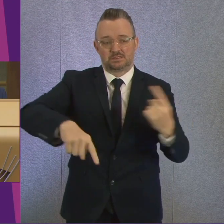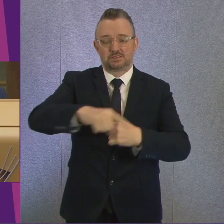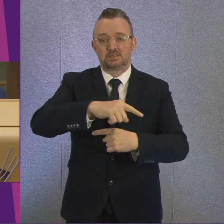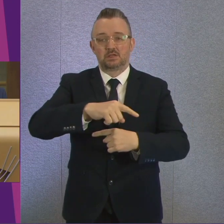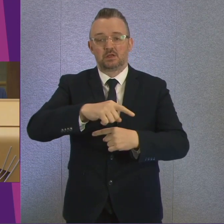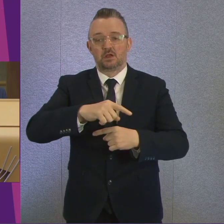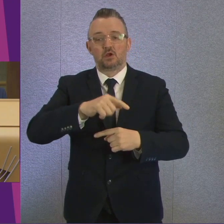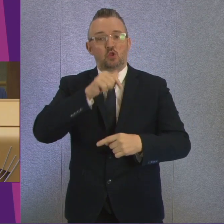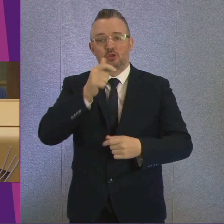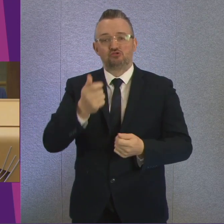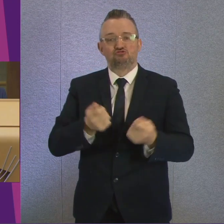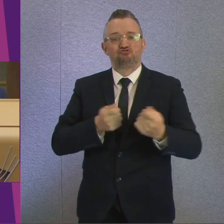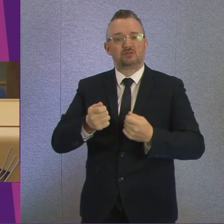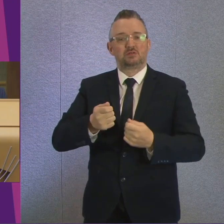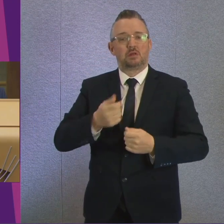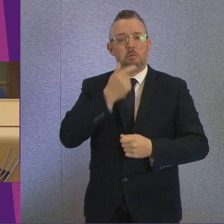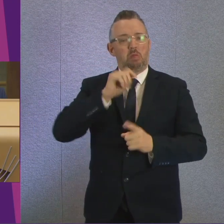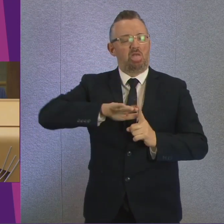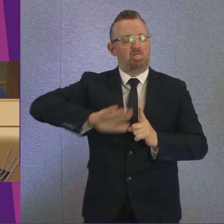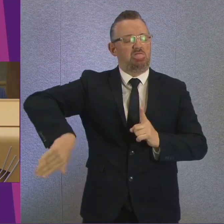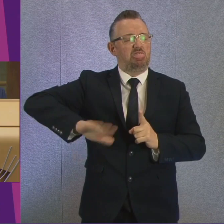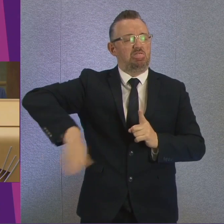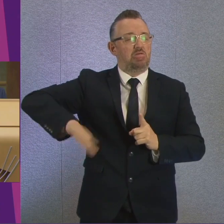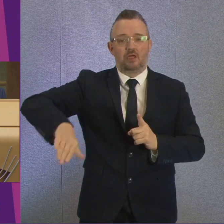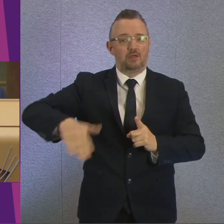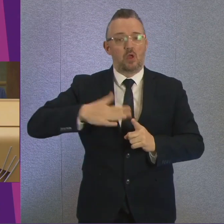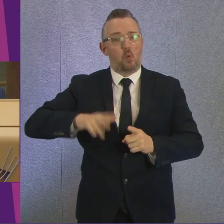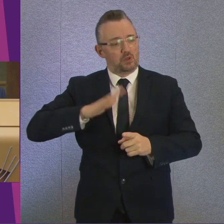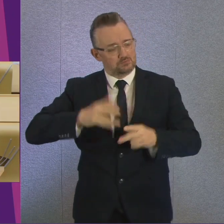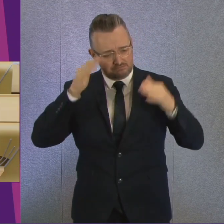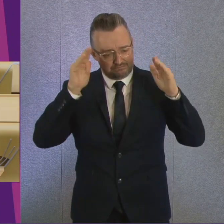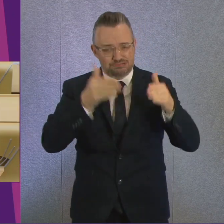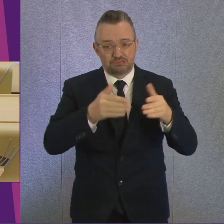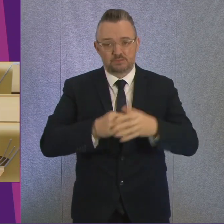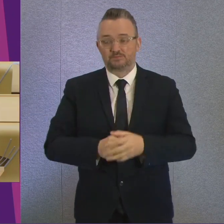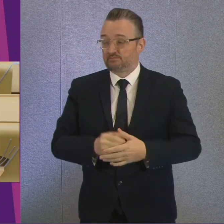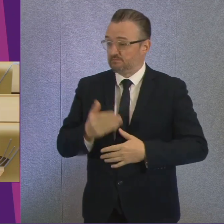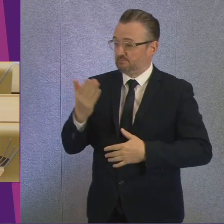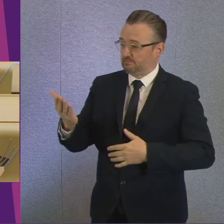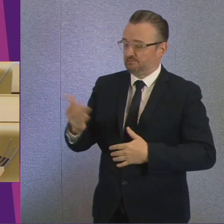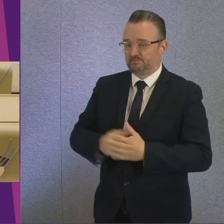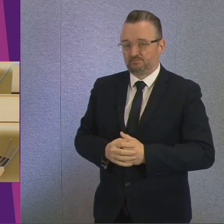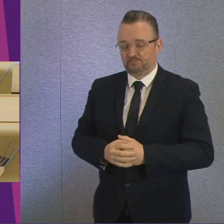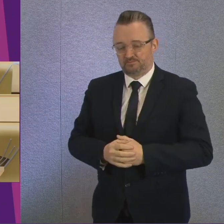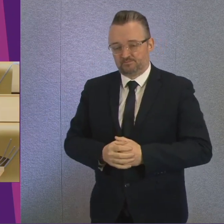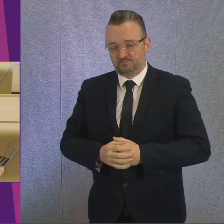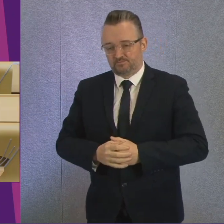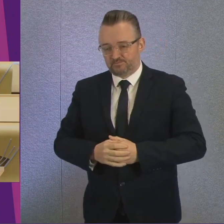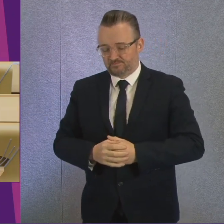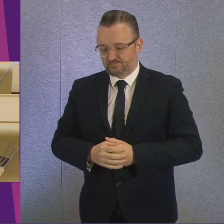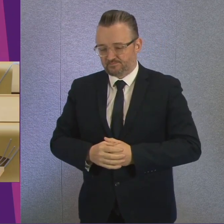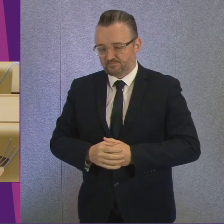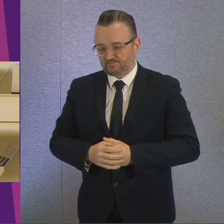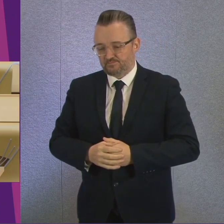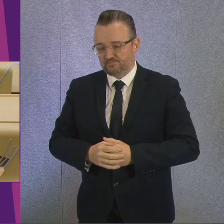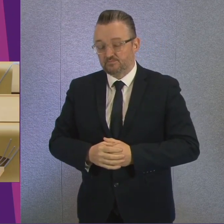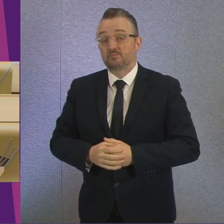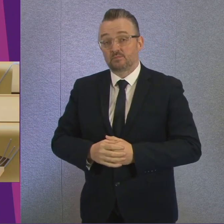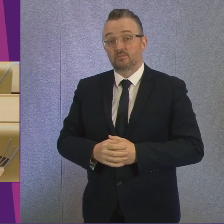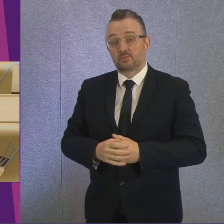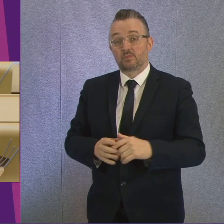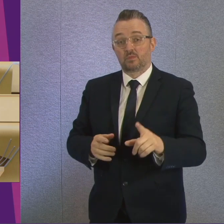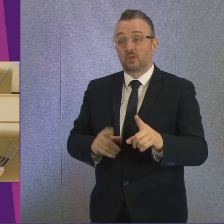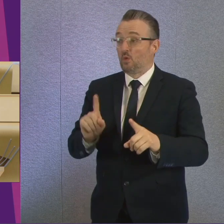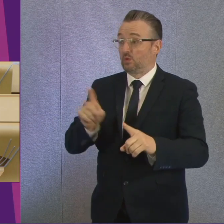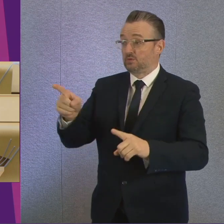be treated as second-class citizens? Cabinet Secretary. What I will do, because